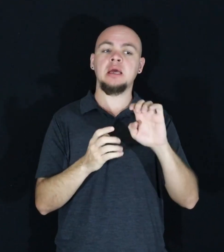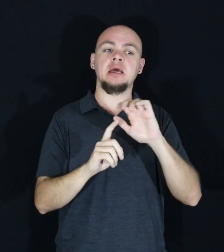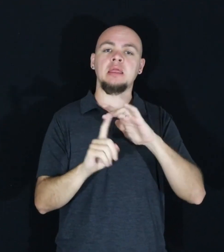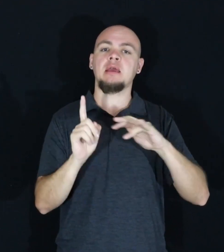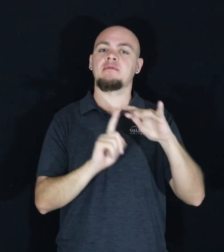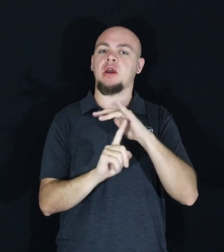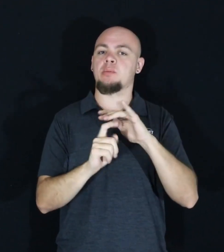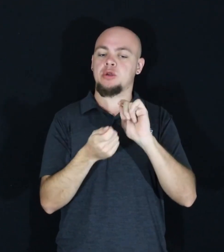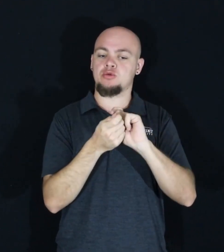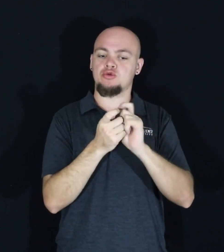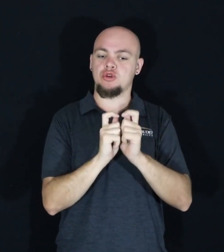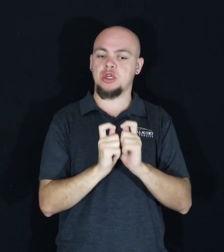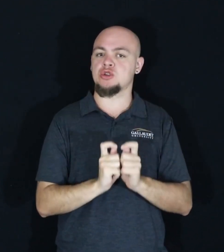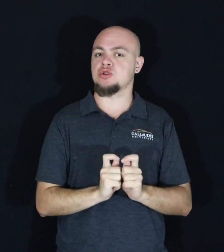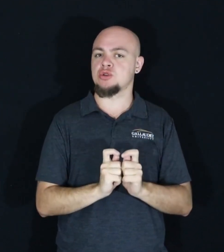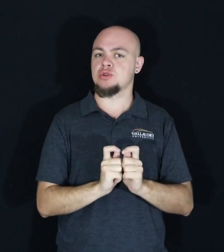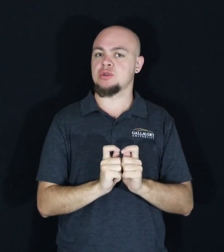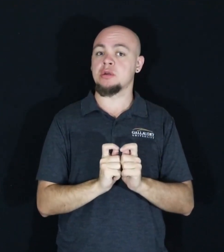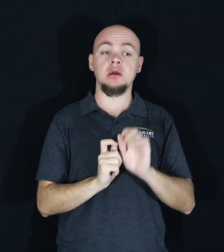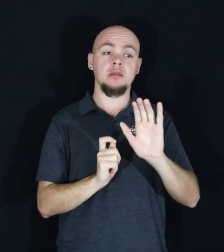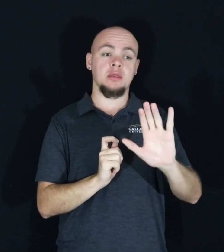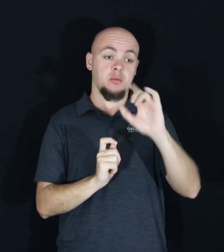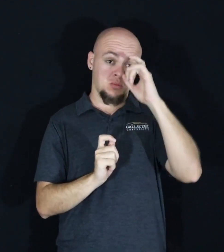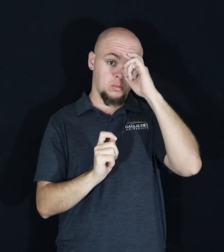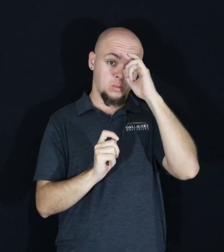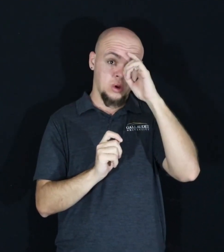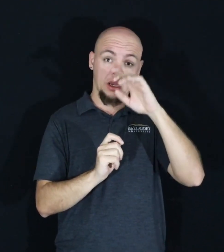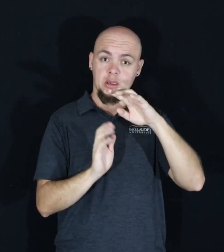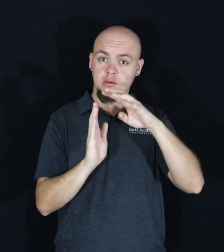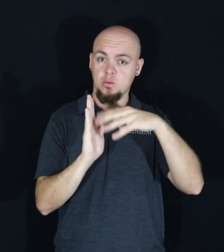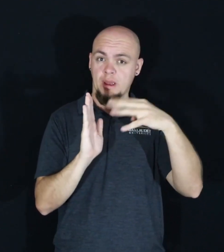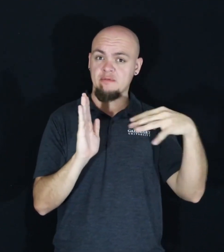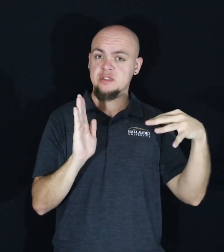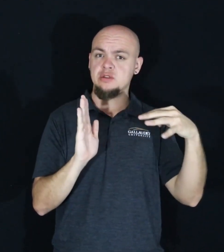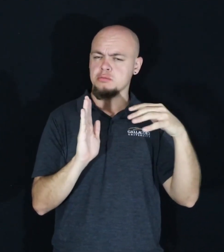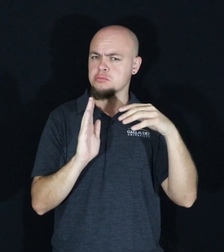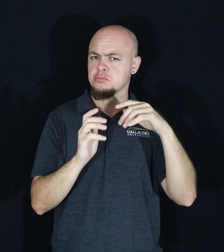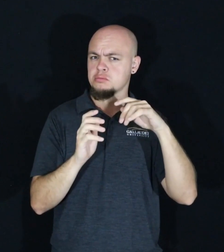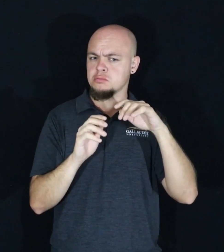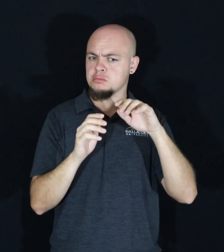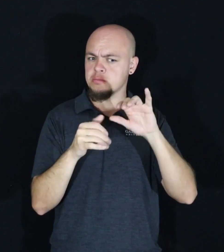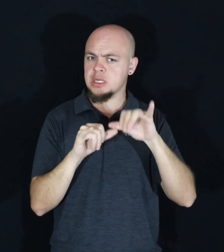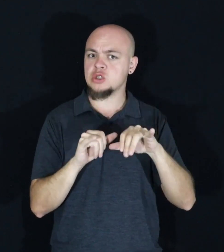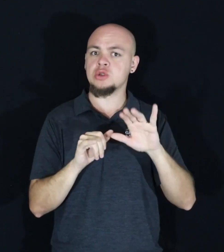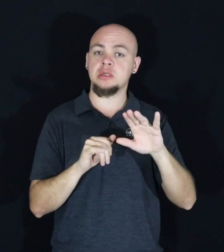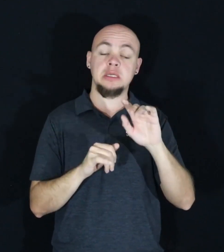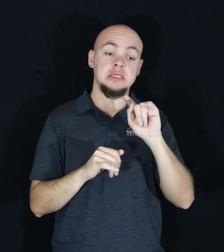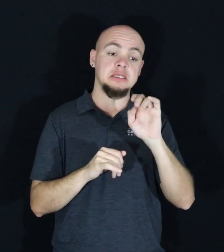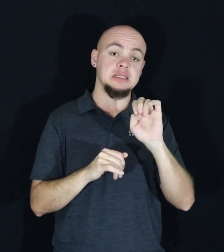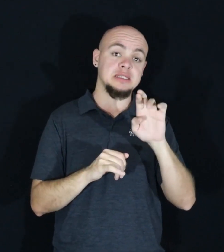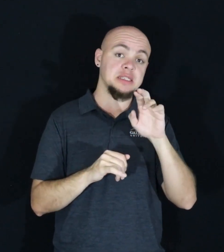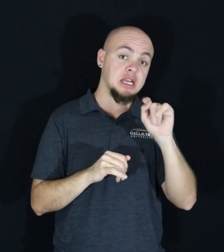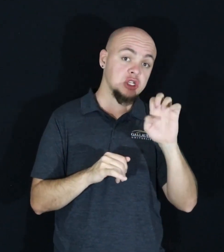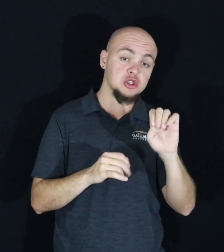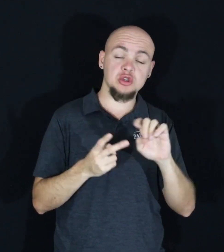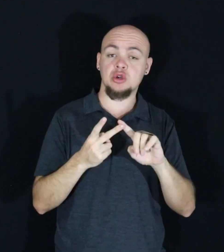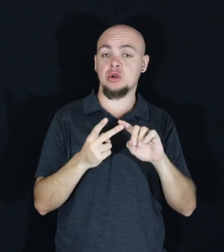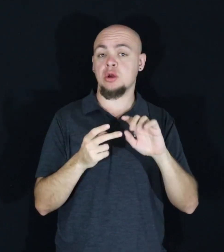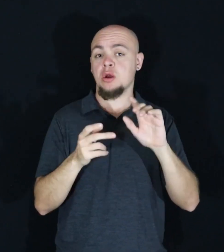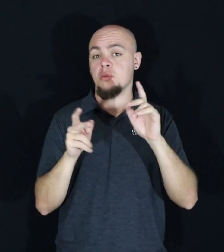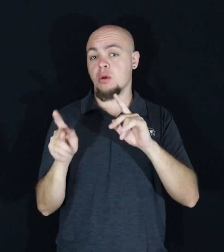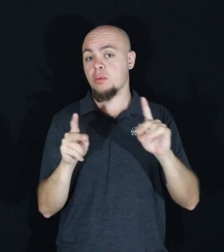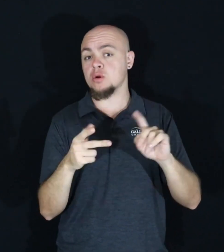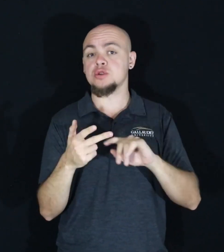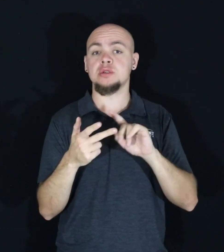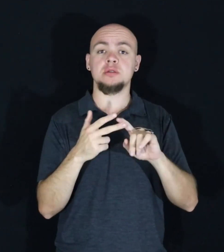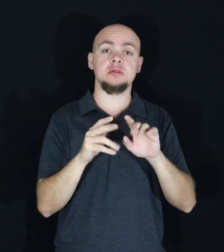changed while we were measuring their brainwaves. We tested textures, colors, proportions, openings, and